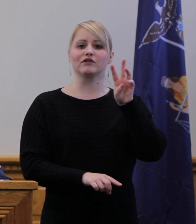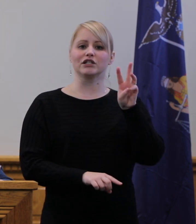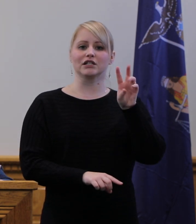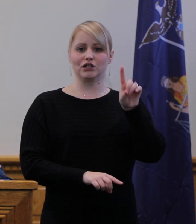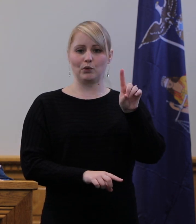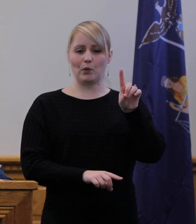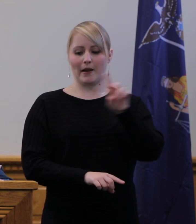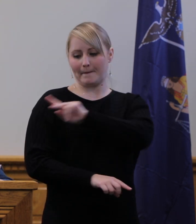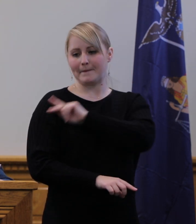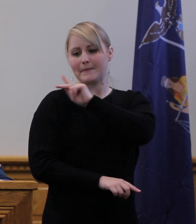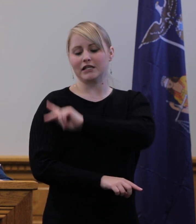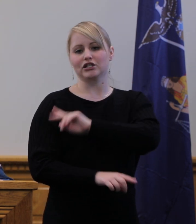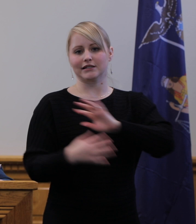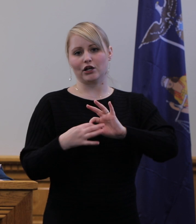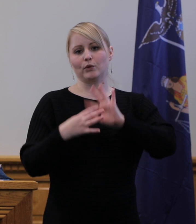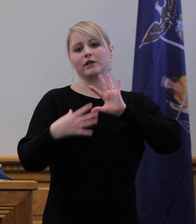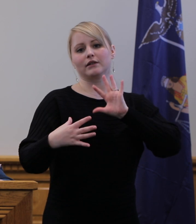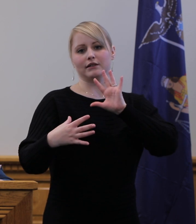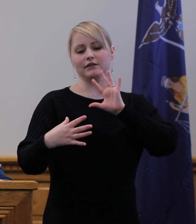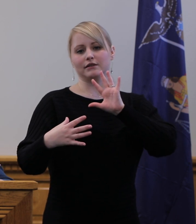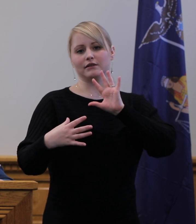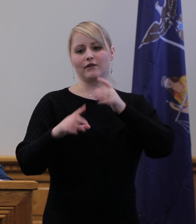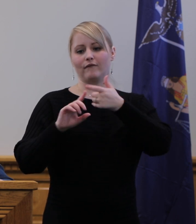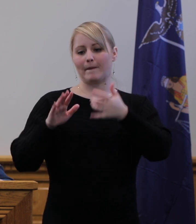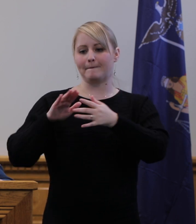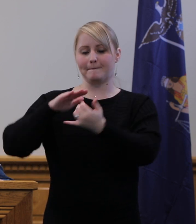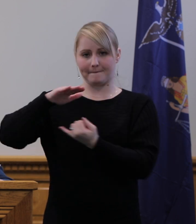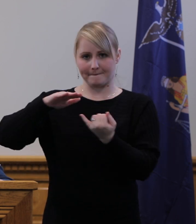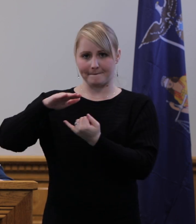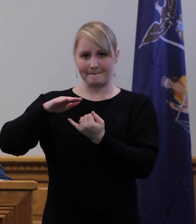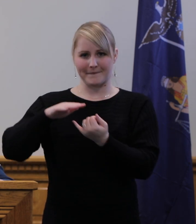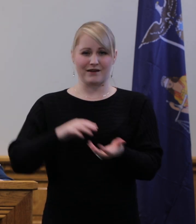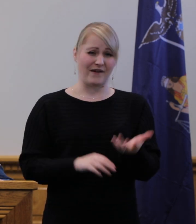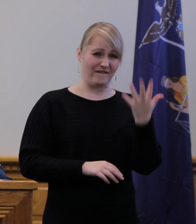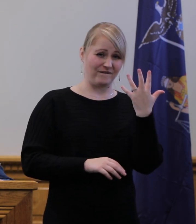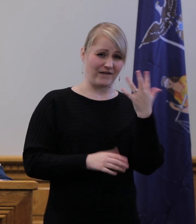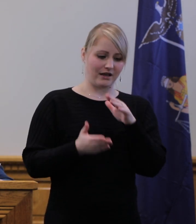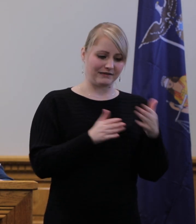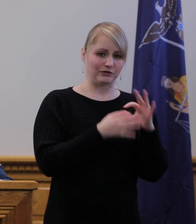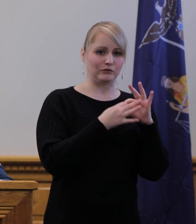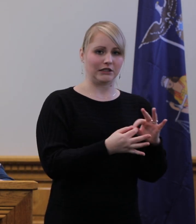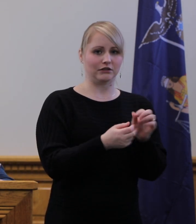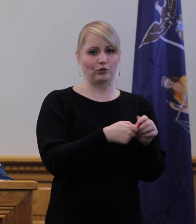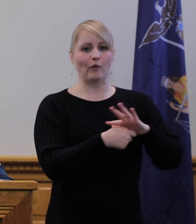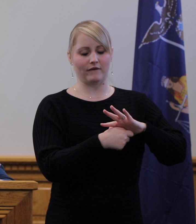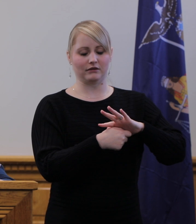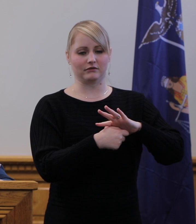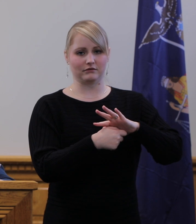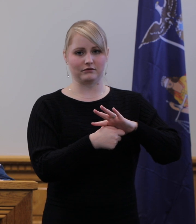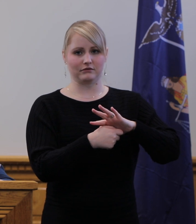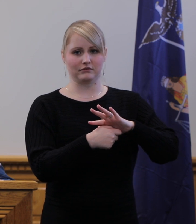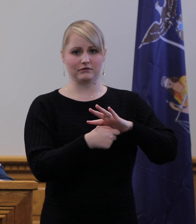761 patients that have been released from isolation. We have 5 deaths related to COVID-19. We've